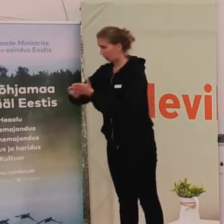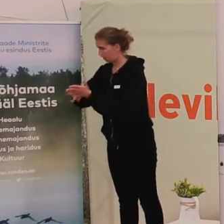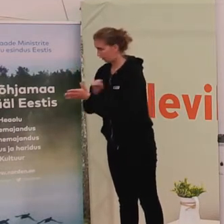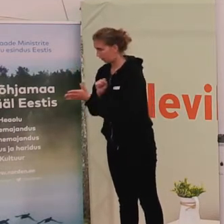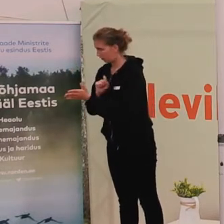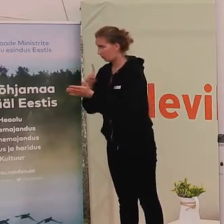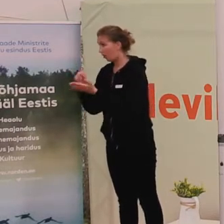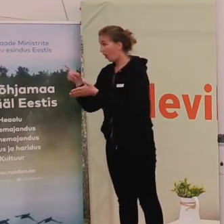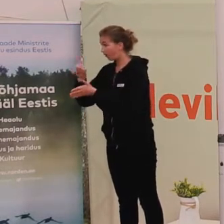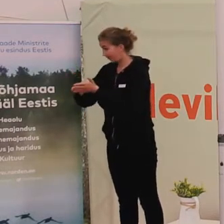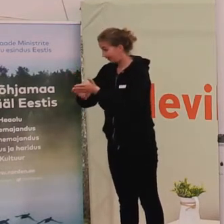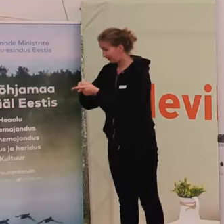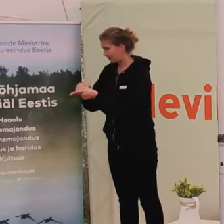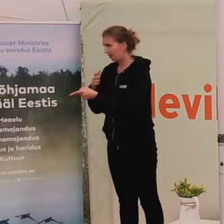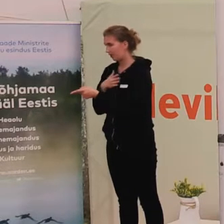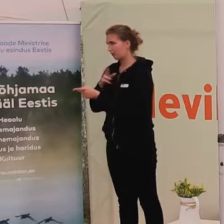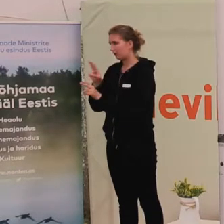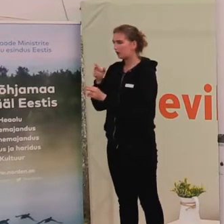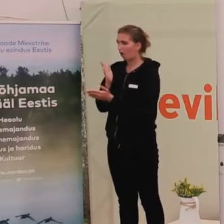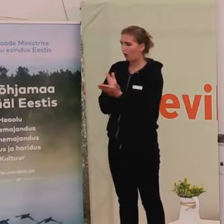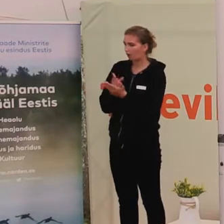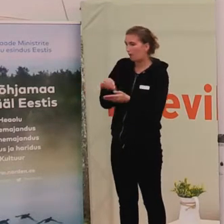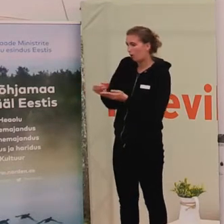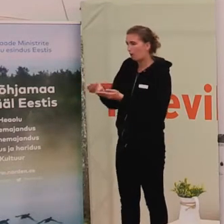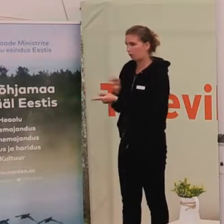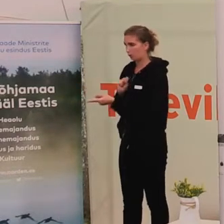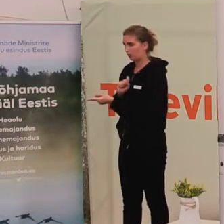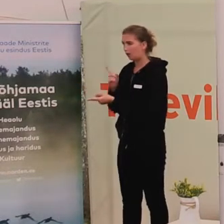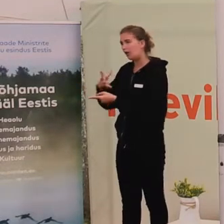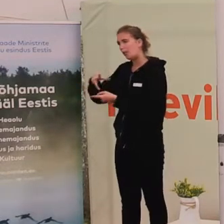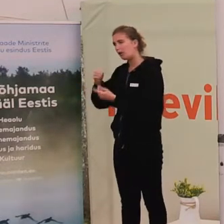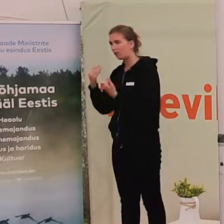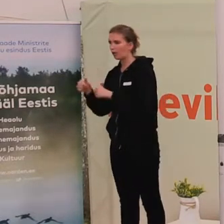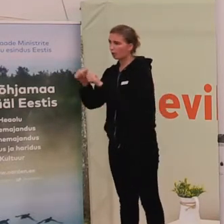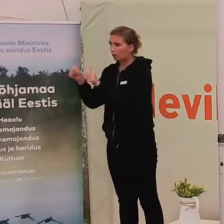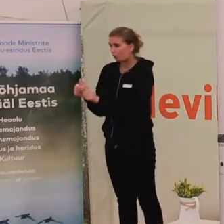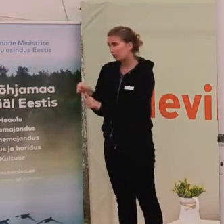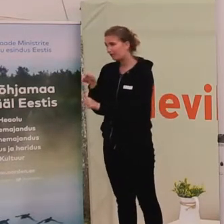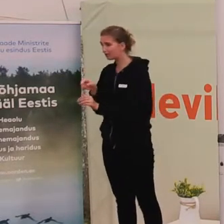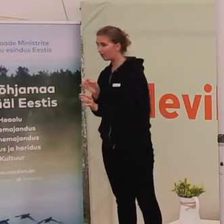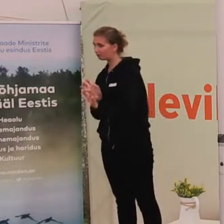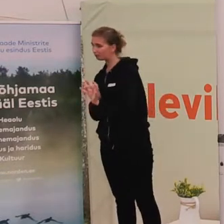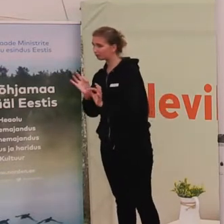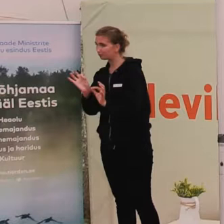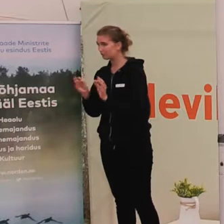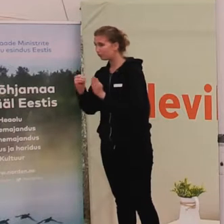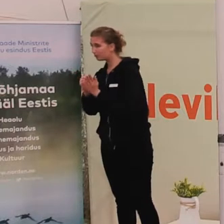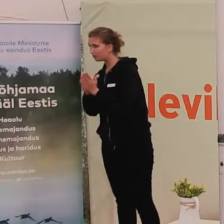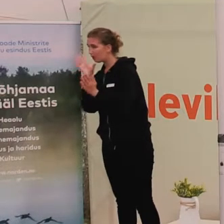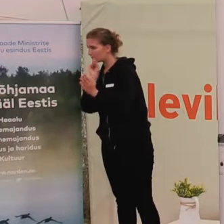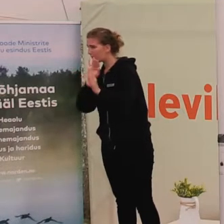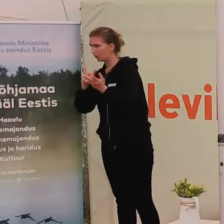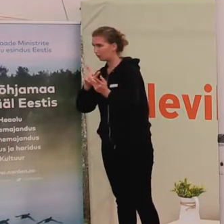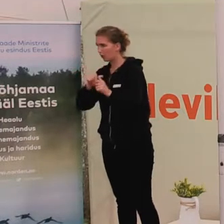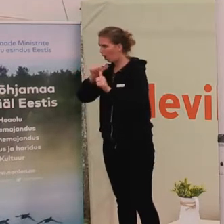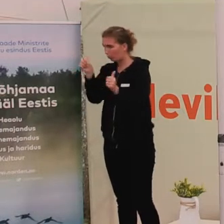someone constantly has to have them on offer. So do we actually have a model that we could scale right now, or do we need a completely